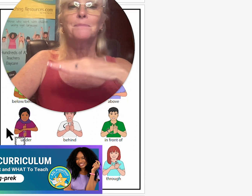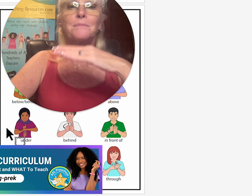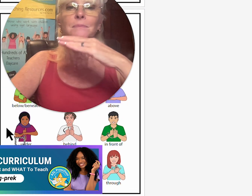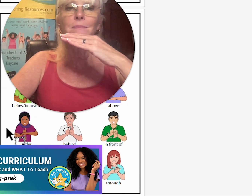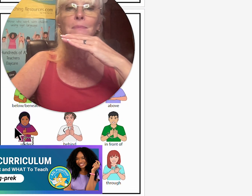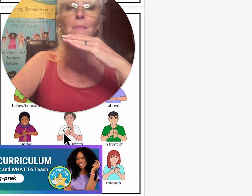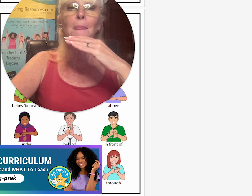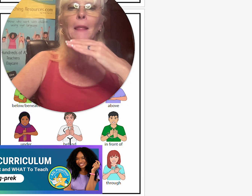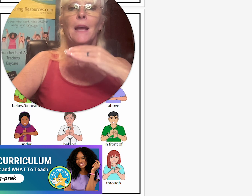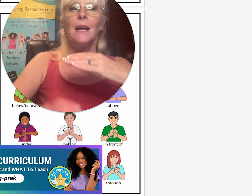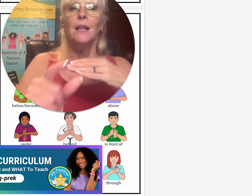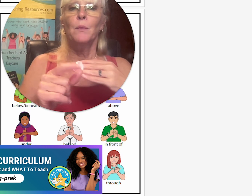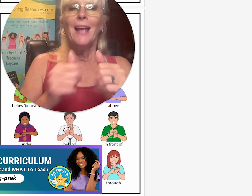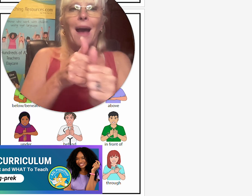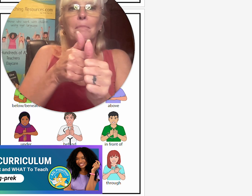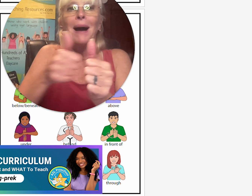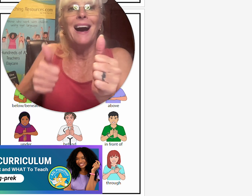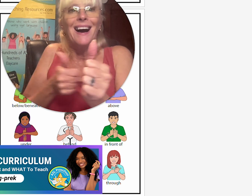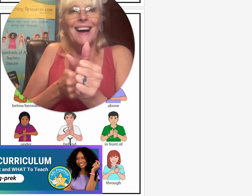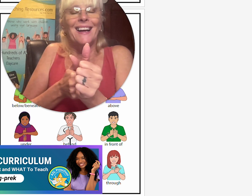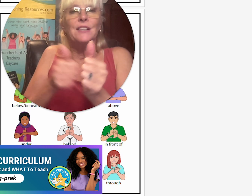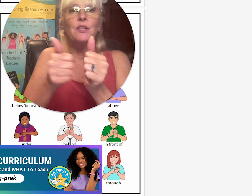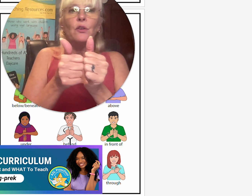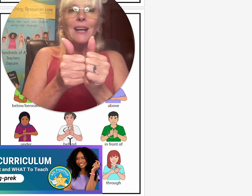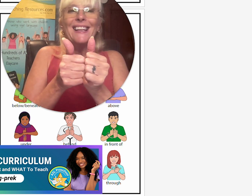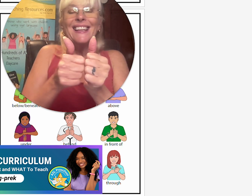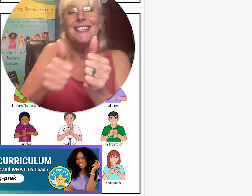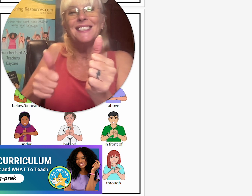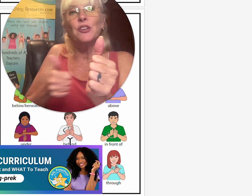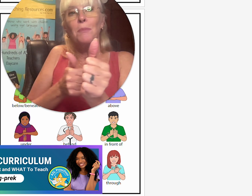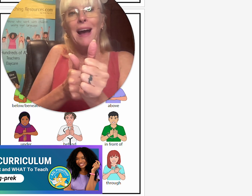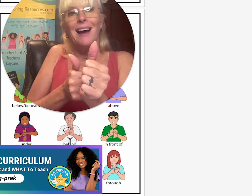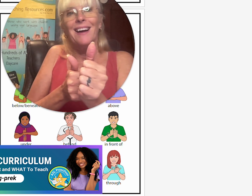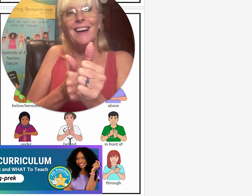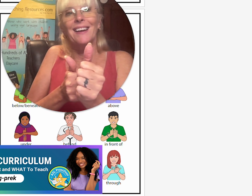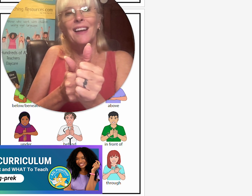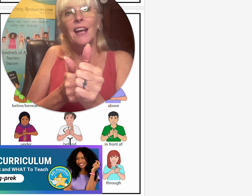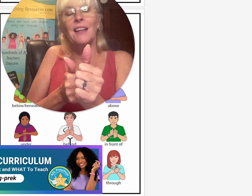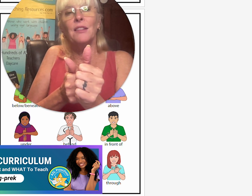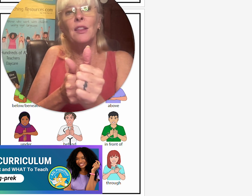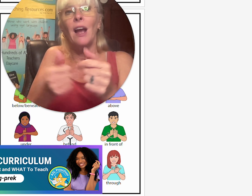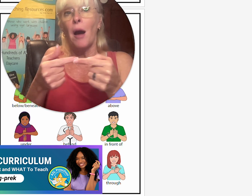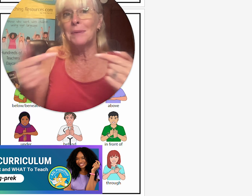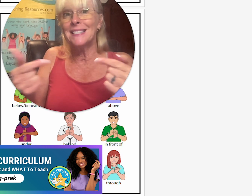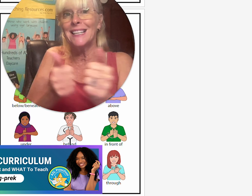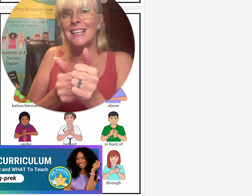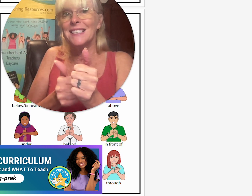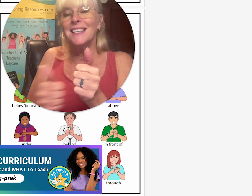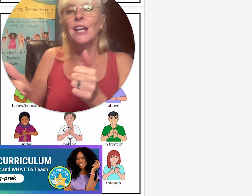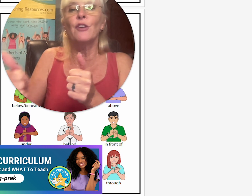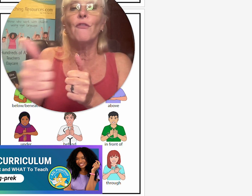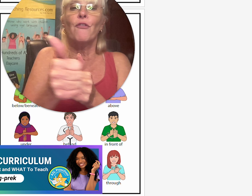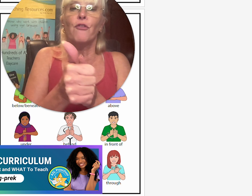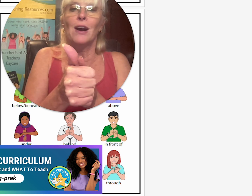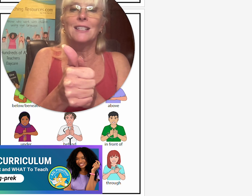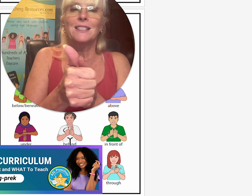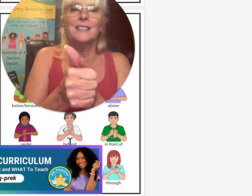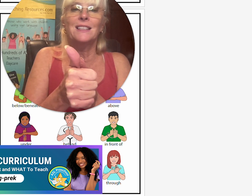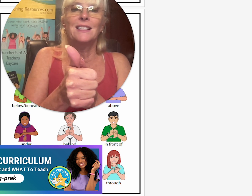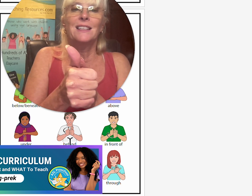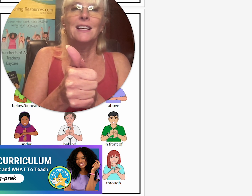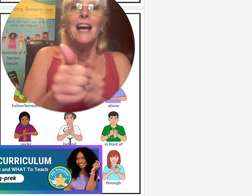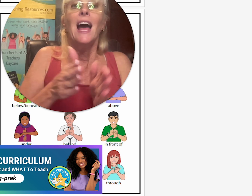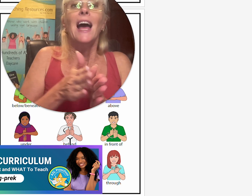second. Then we have behind. So you're like this and you're behind. And the opposite is in